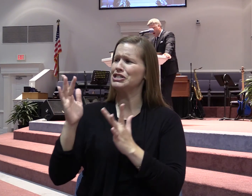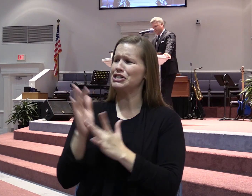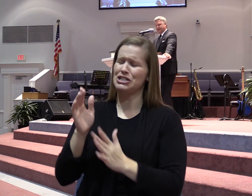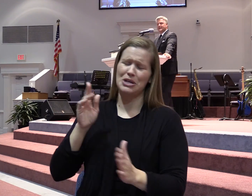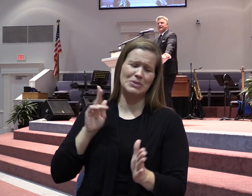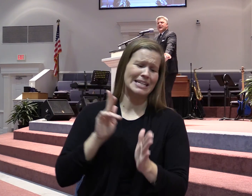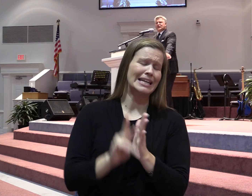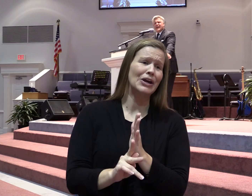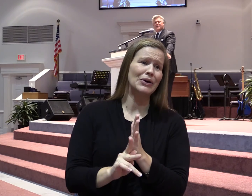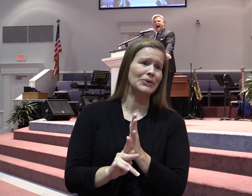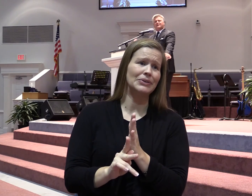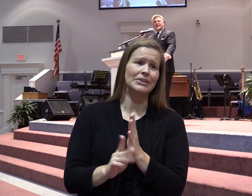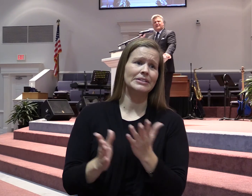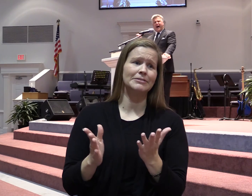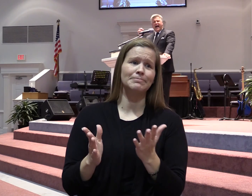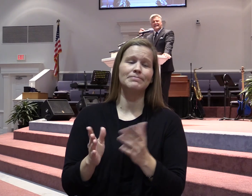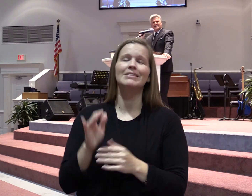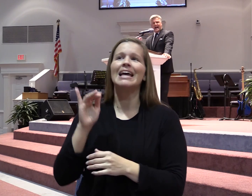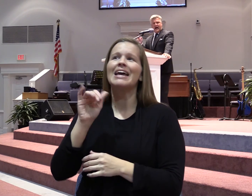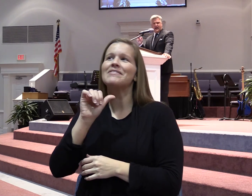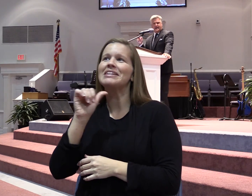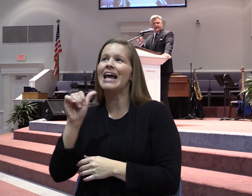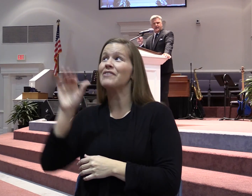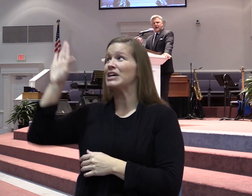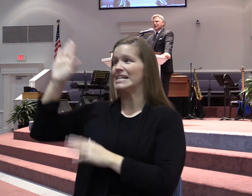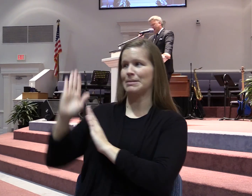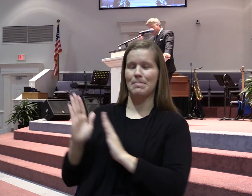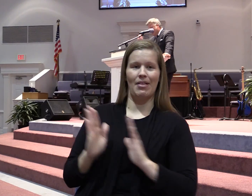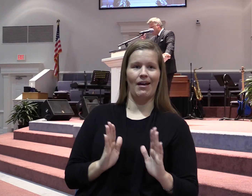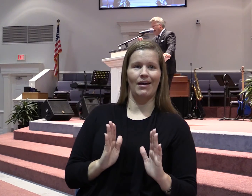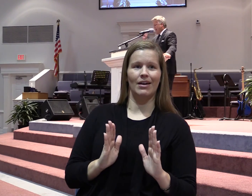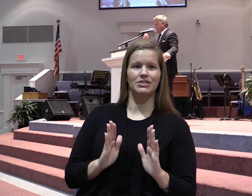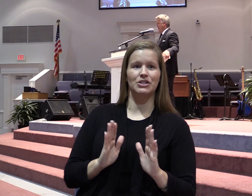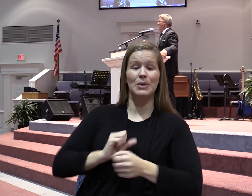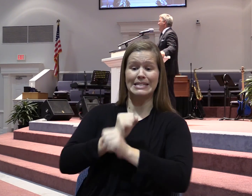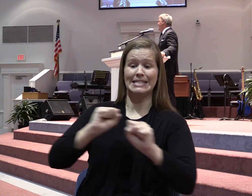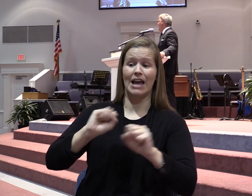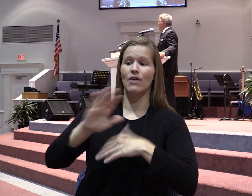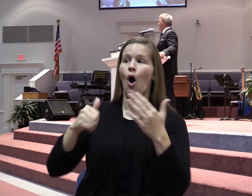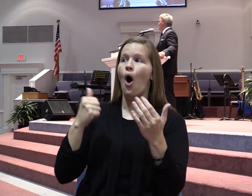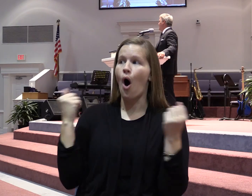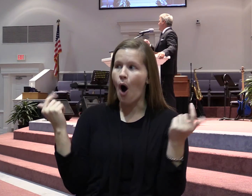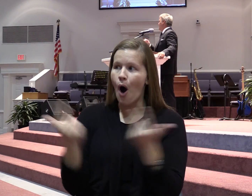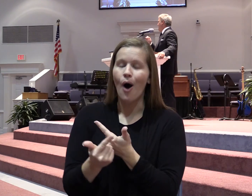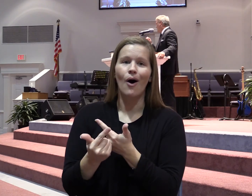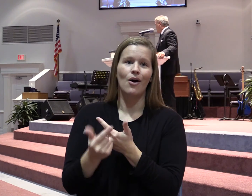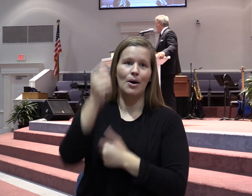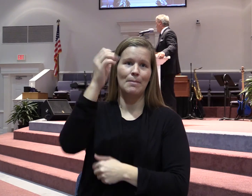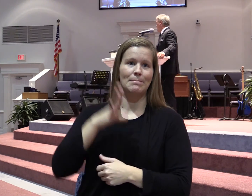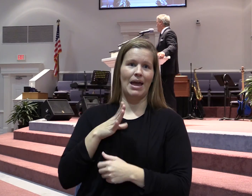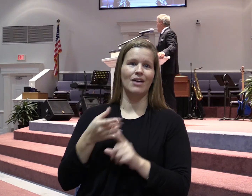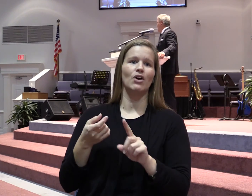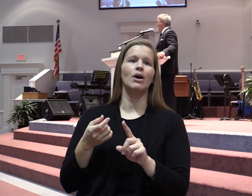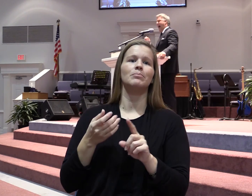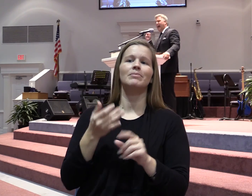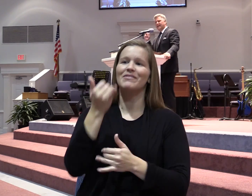of the world. You see, if not for the divine design to redeem mankind from his failure,